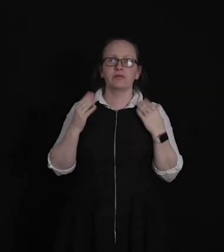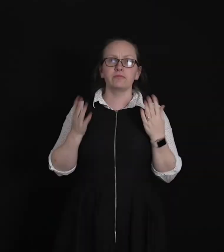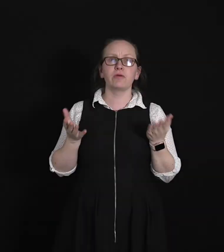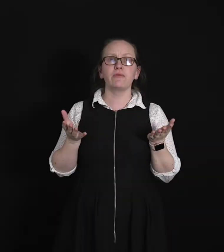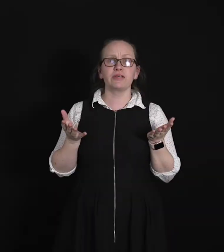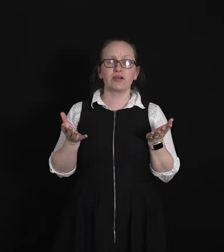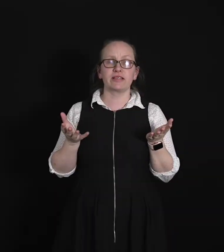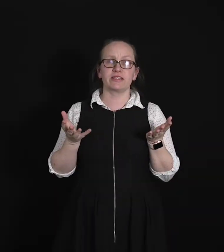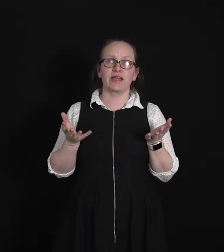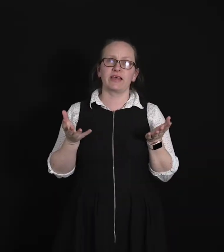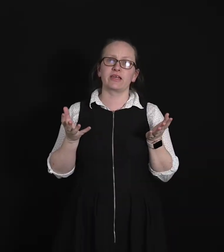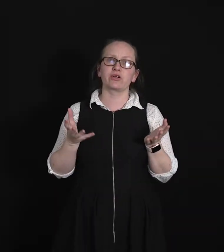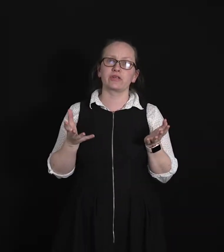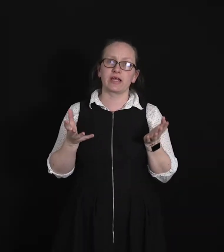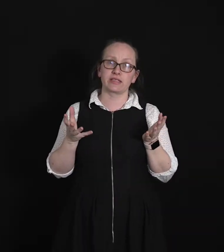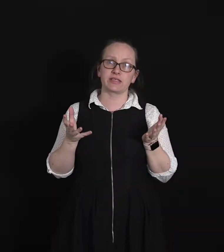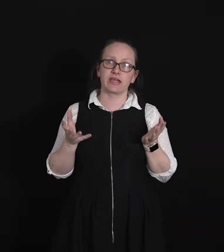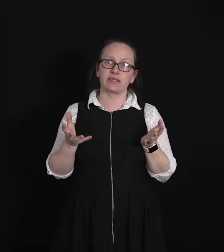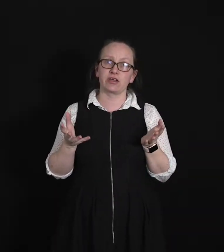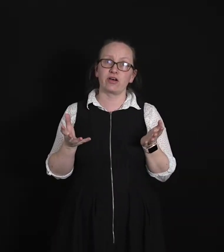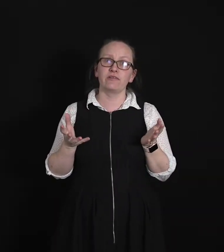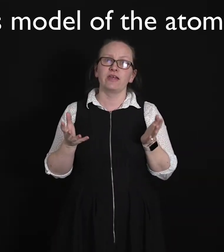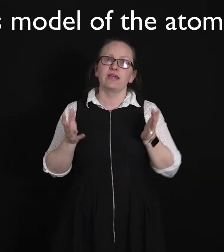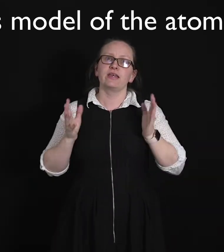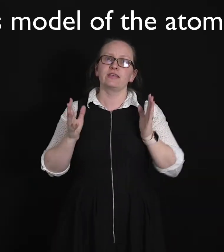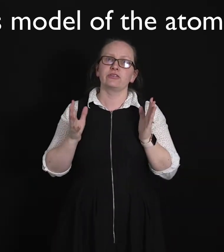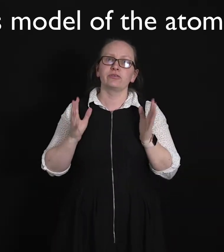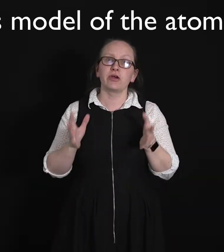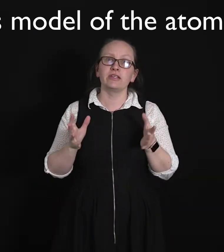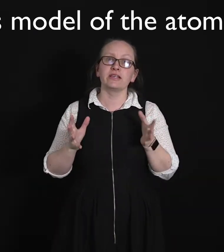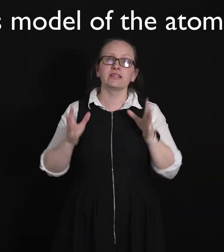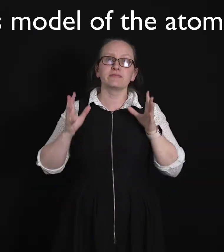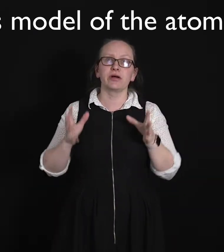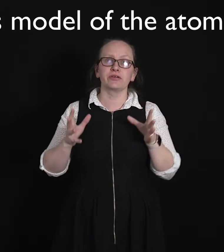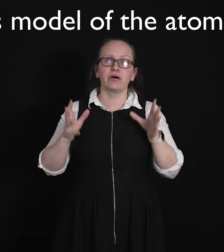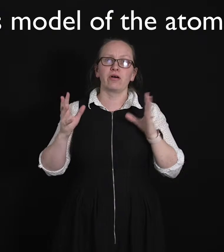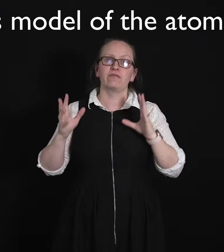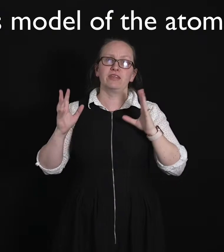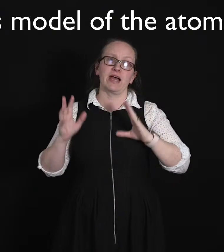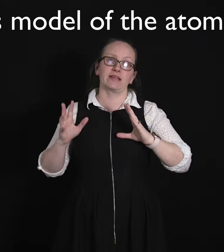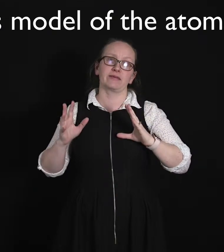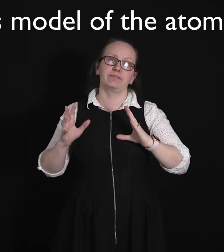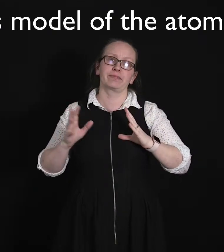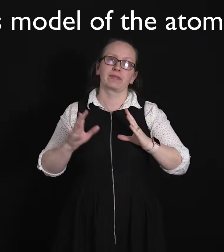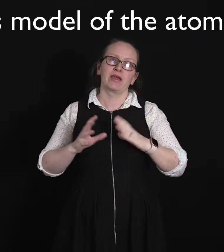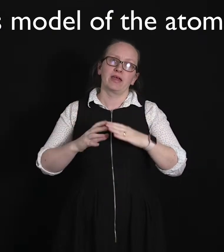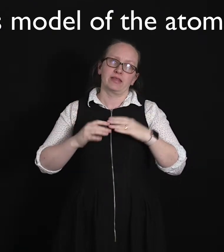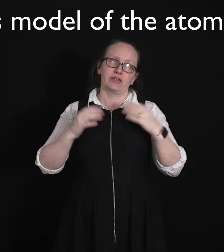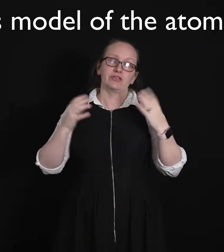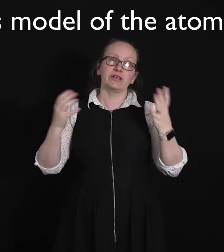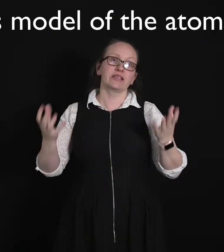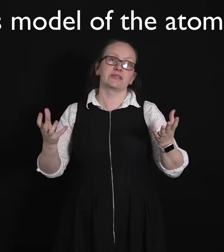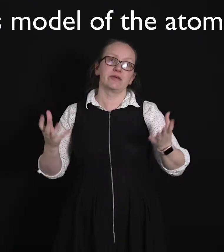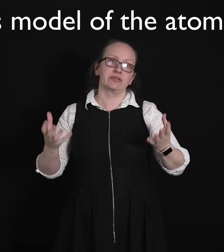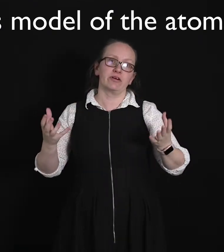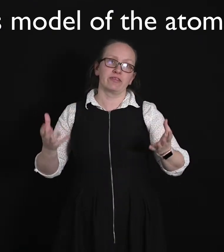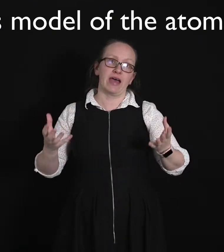So what we're trying to get a good understanding of is Schrödinger's model of the atom. Now Schrödinger's model of the